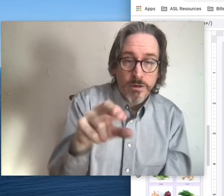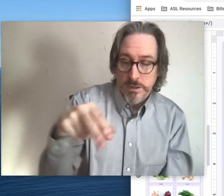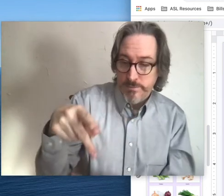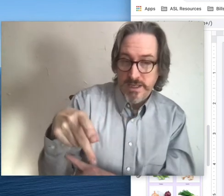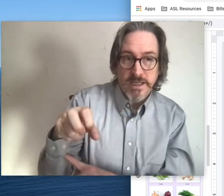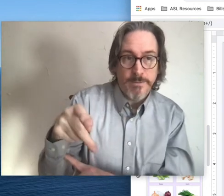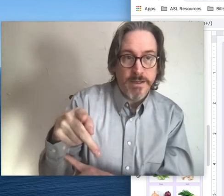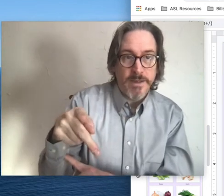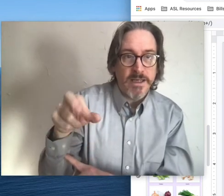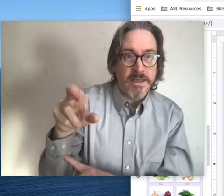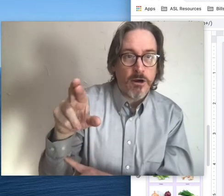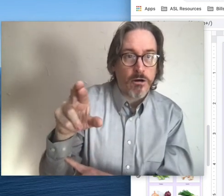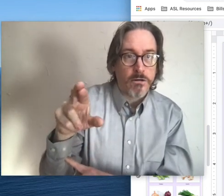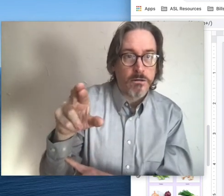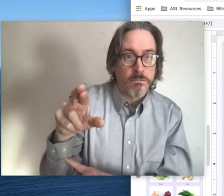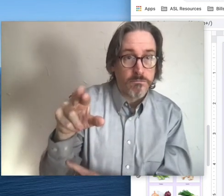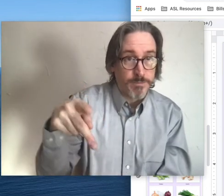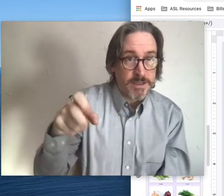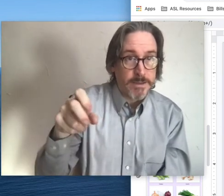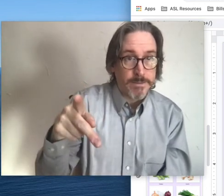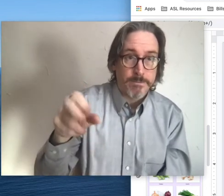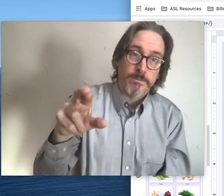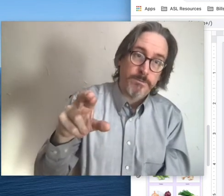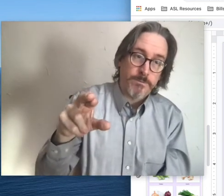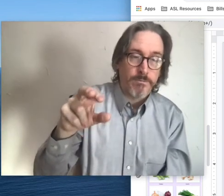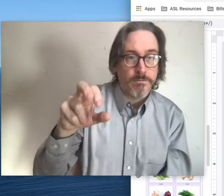pepper, P-E-P-P-E-R.